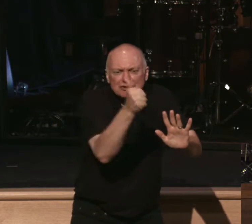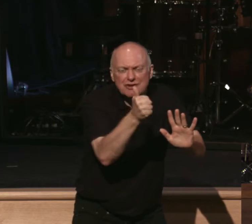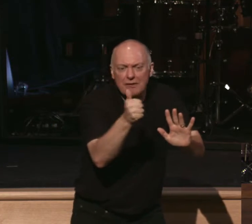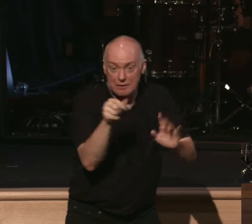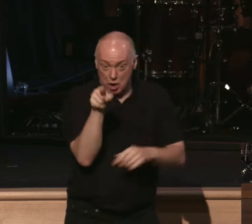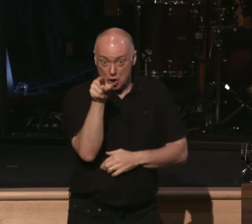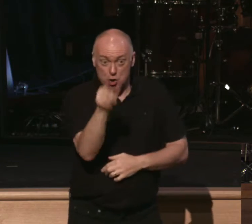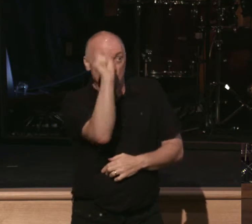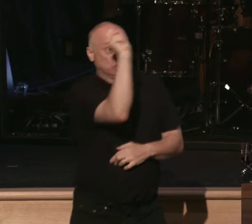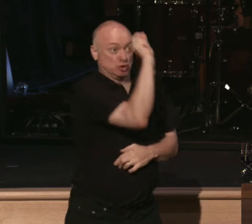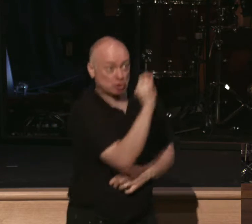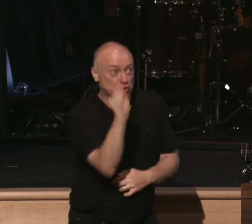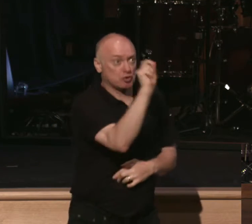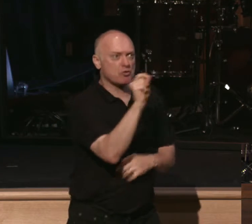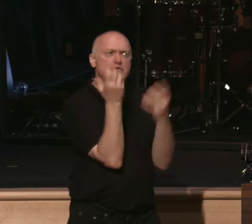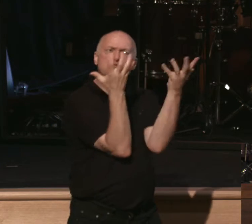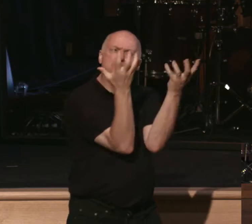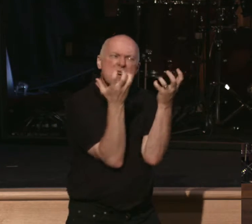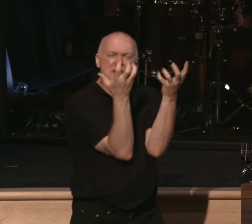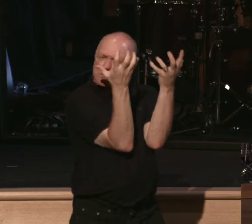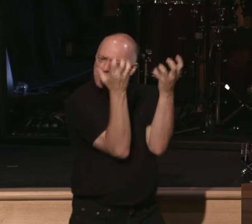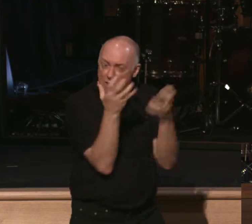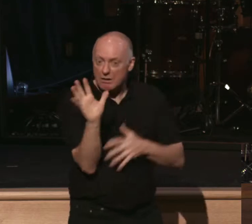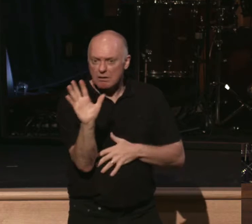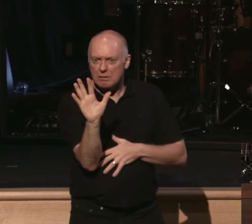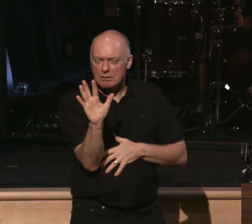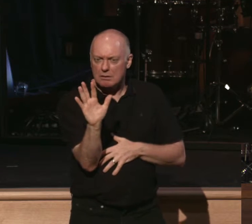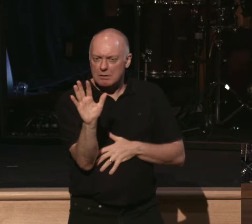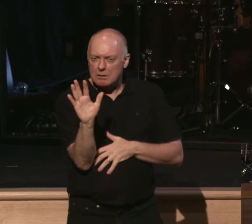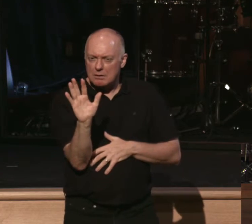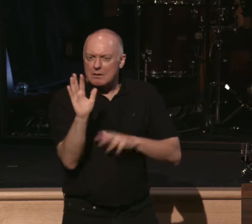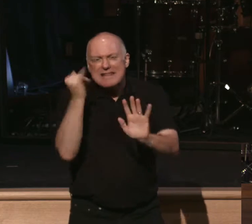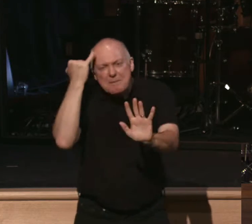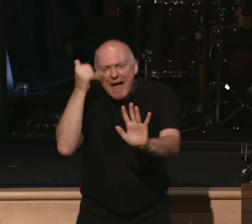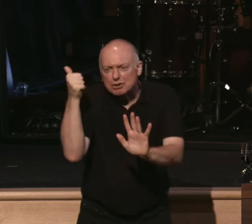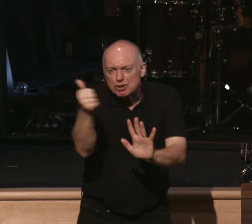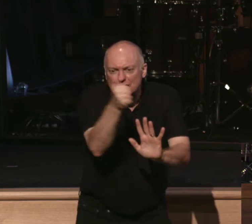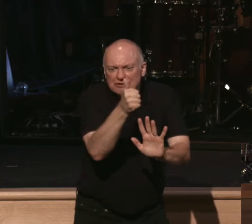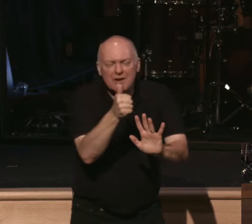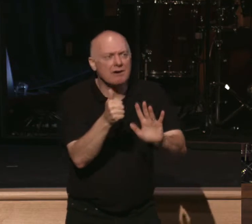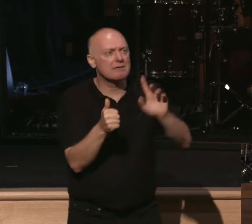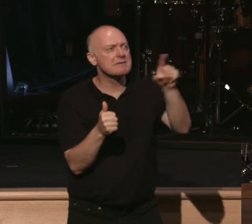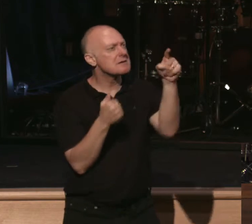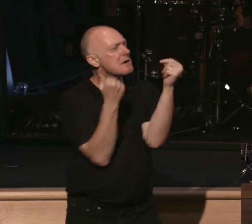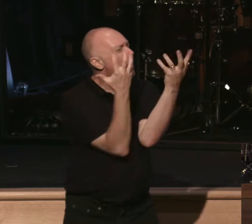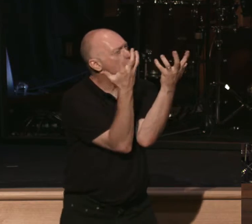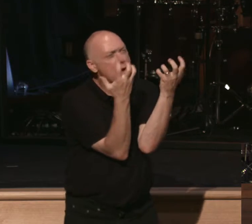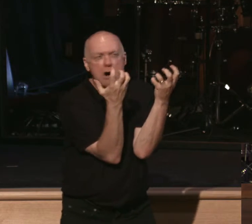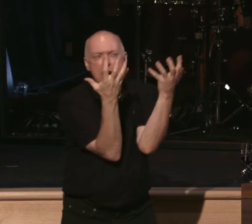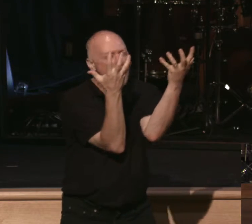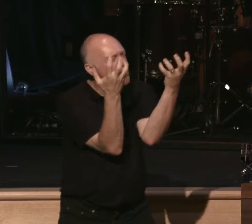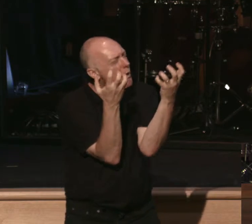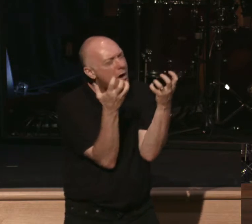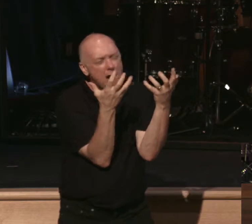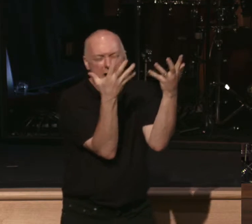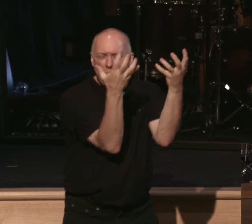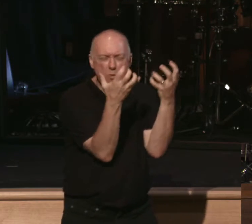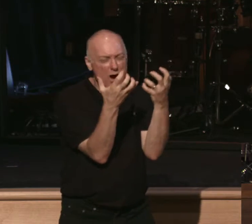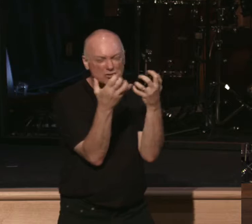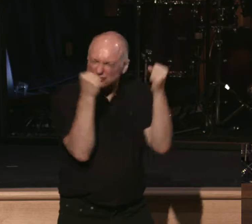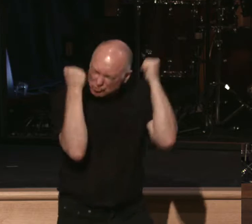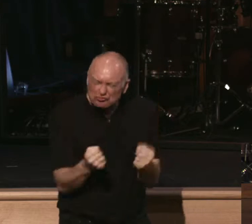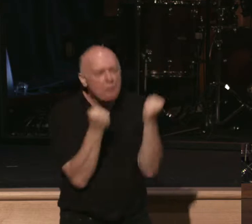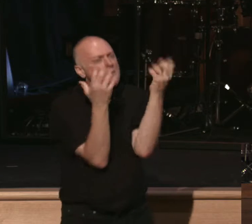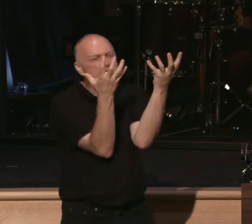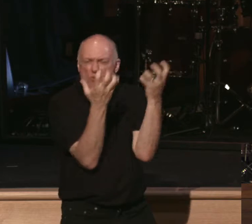things that you circled, okay, all those things that you circled, put yourself in the place where you are wanting those things like 10 out of